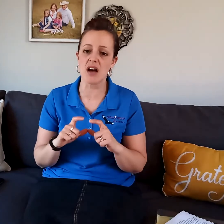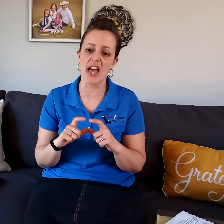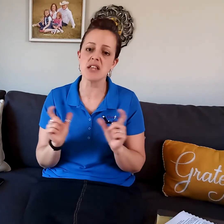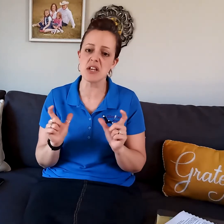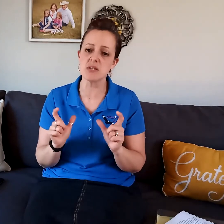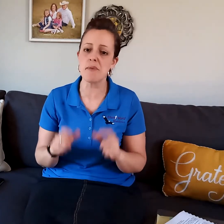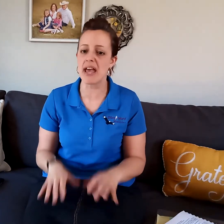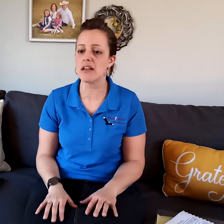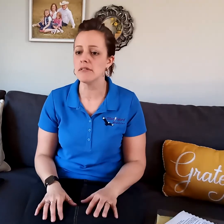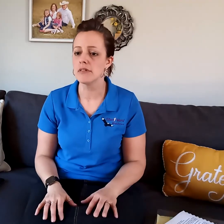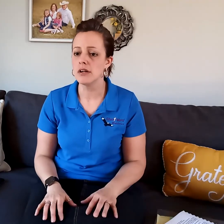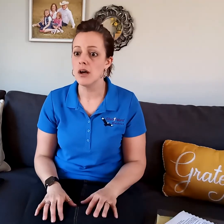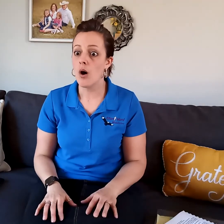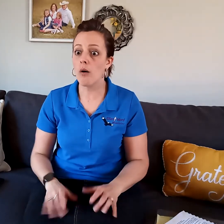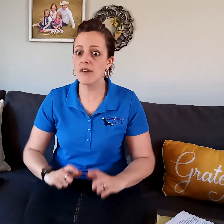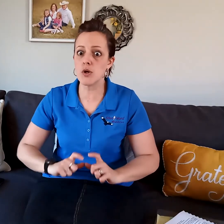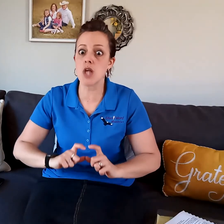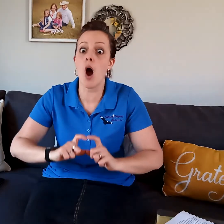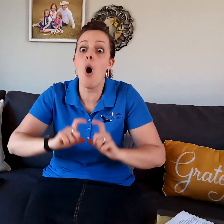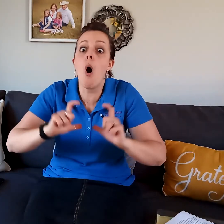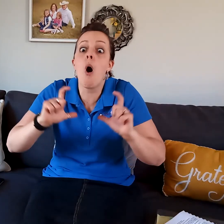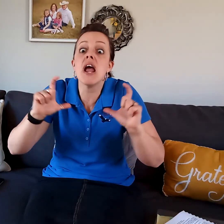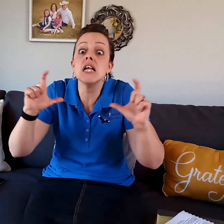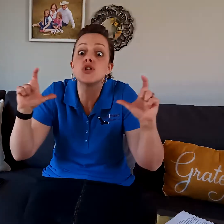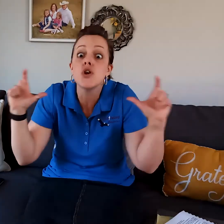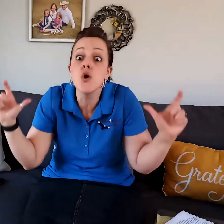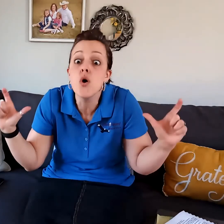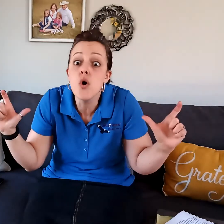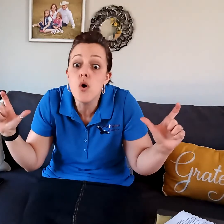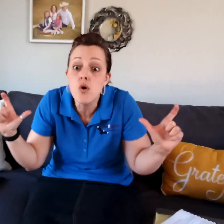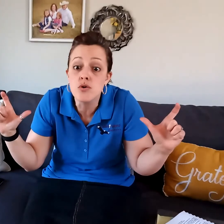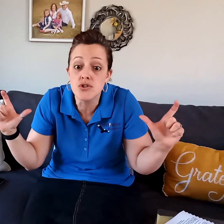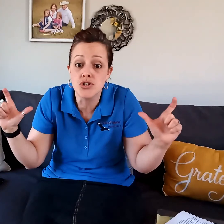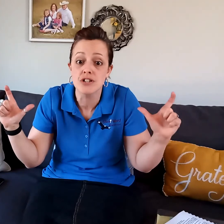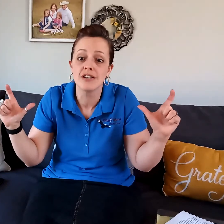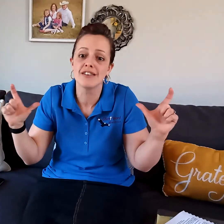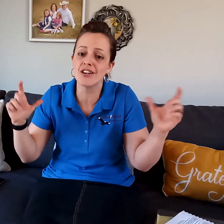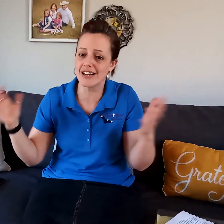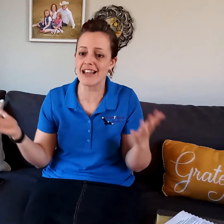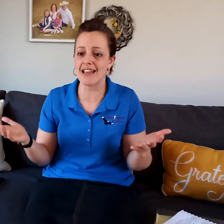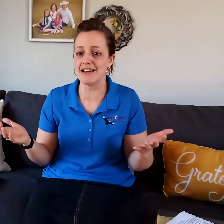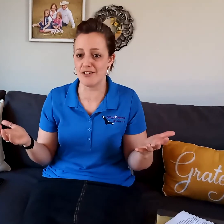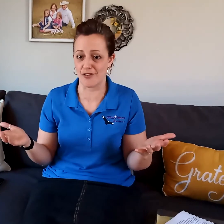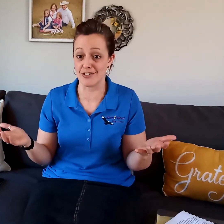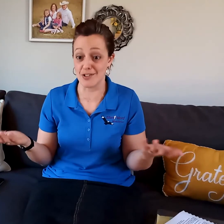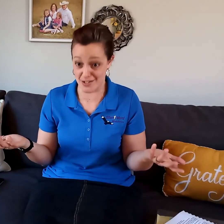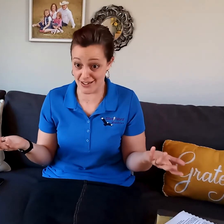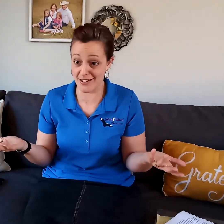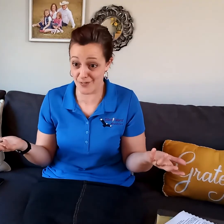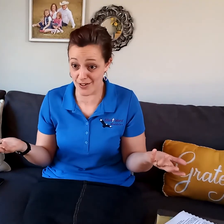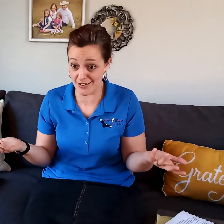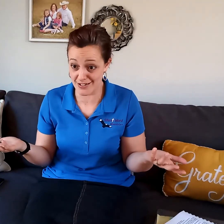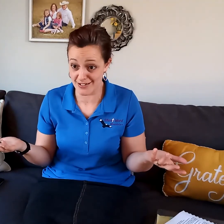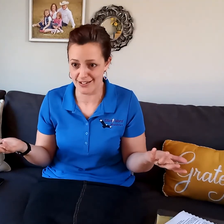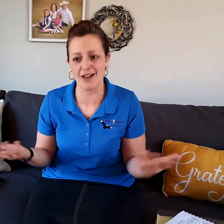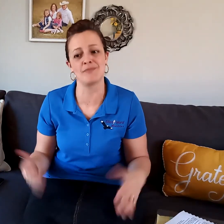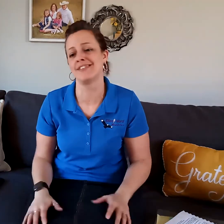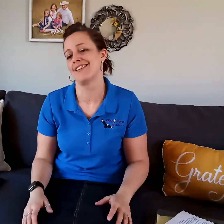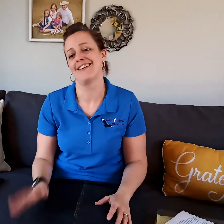yeah, it's big, or if you say, oh, it's huge, they're going to get that difference. Do you see the difference?